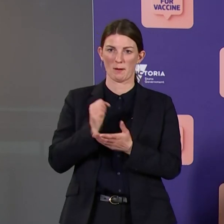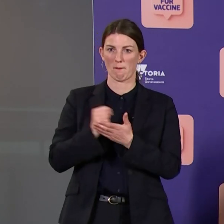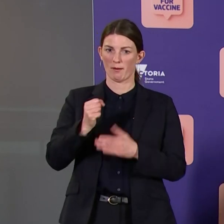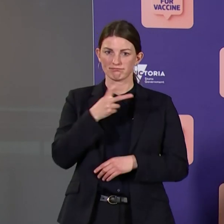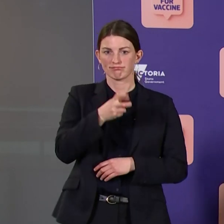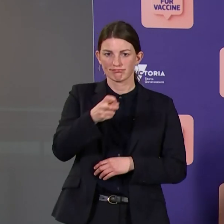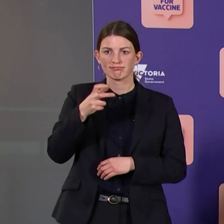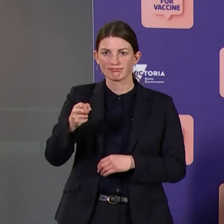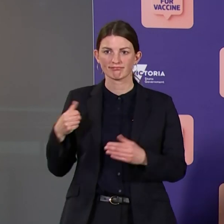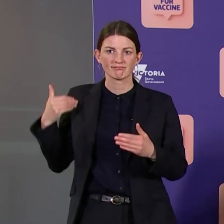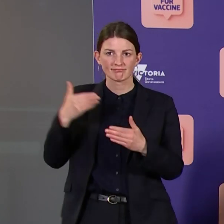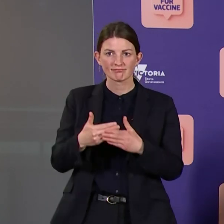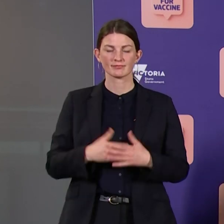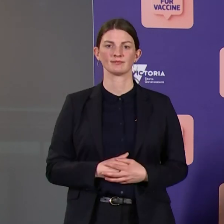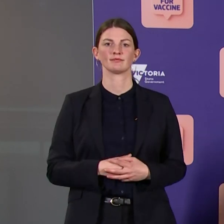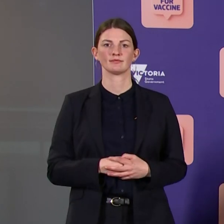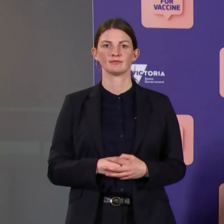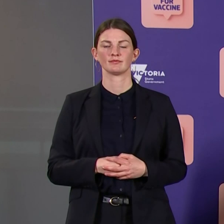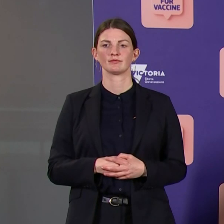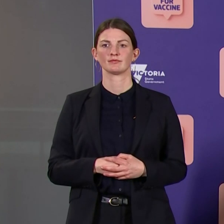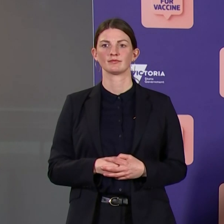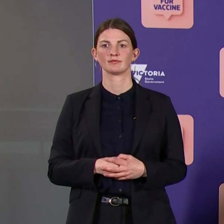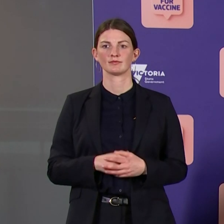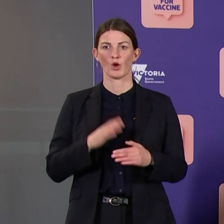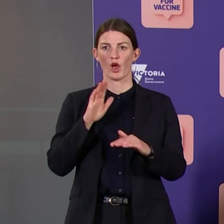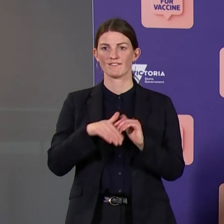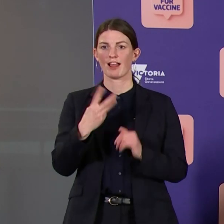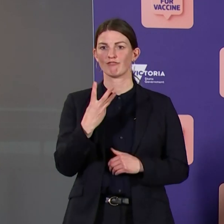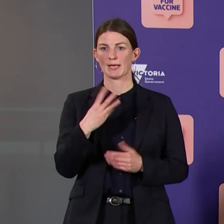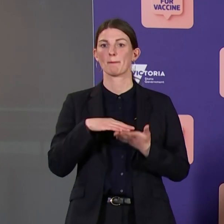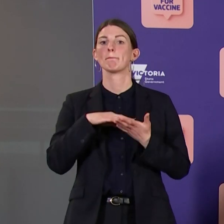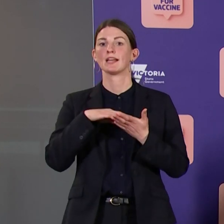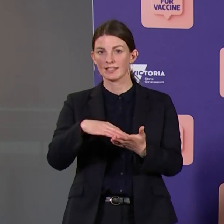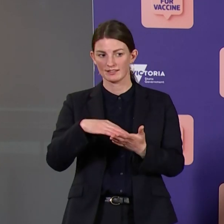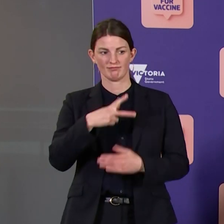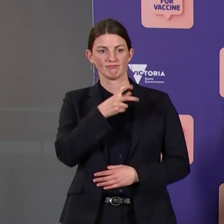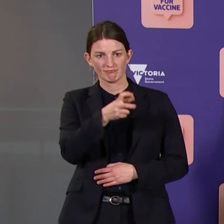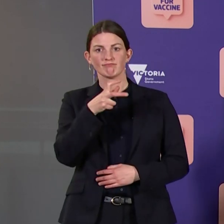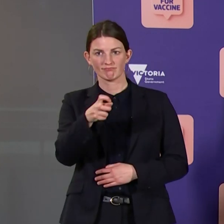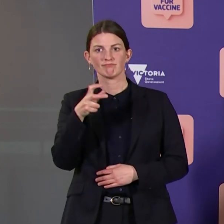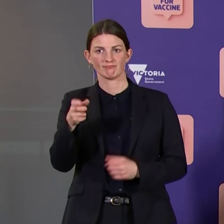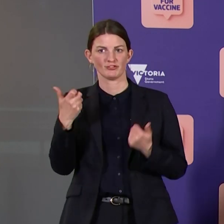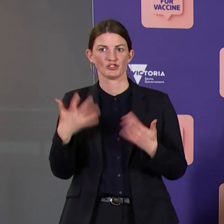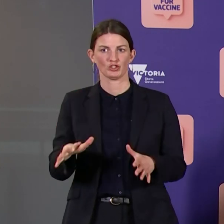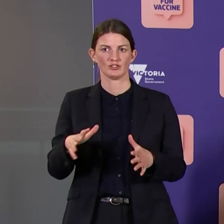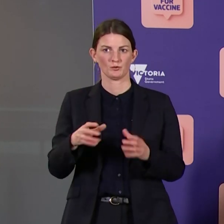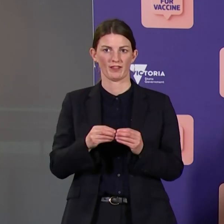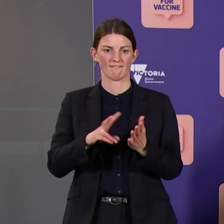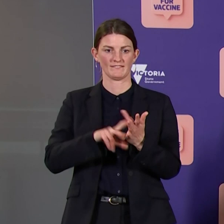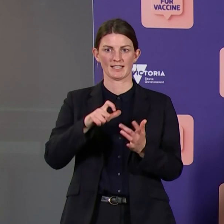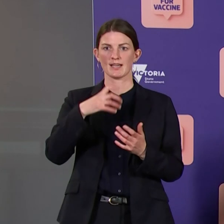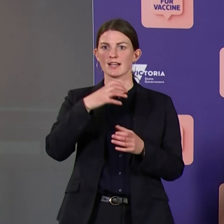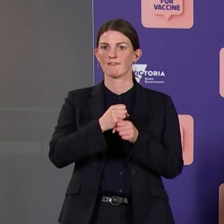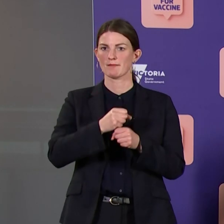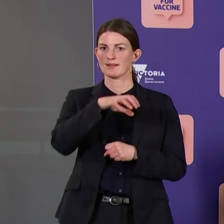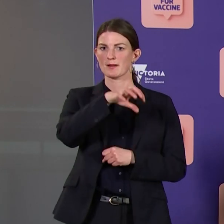vaccination clinics. We've now administered more than 3 million vaccines through the state-run clinics.